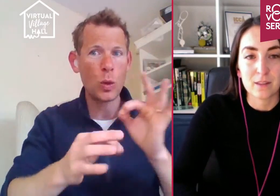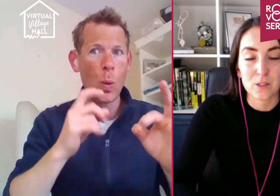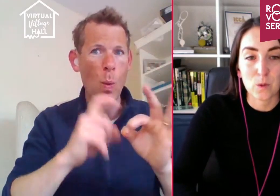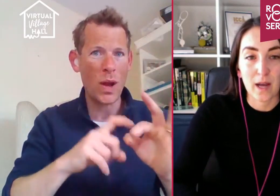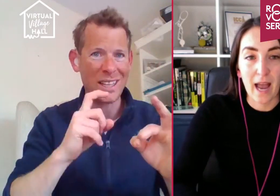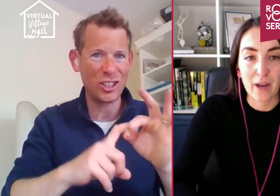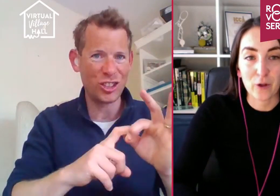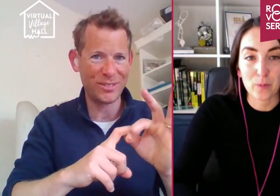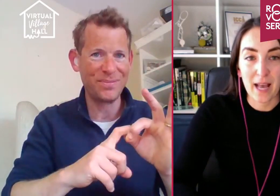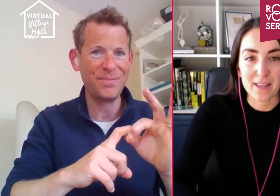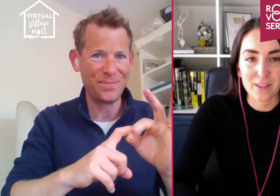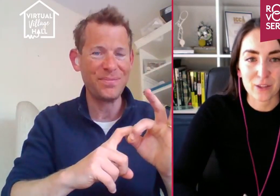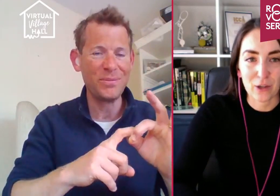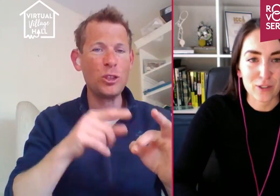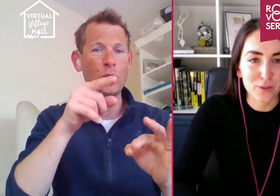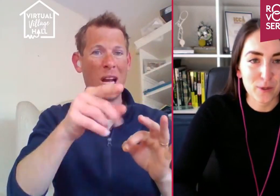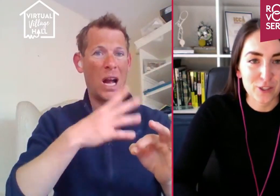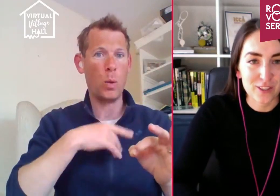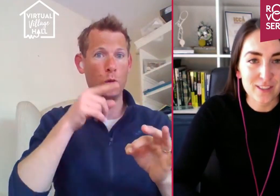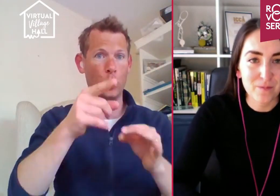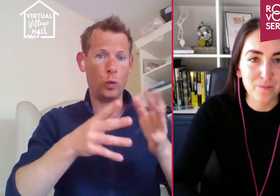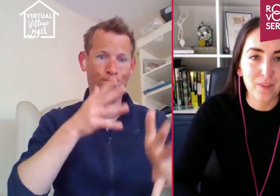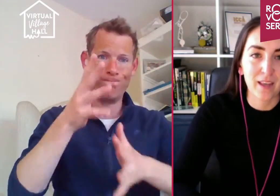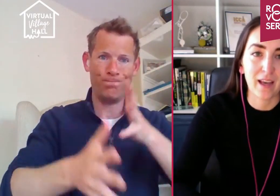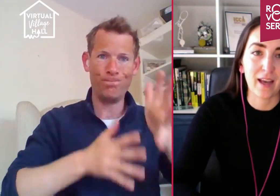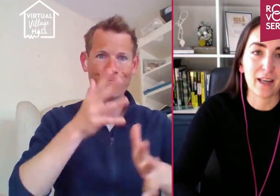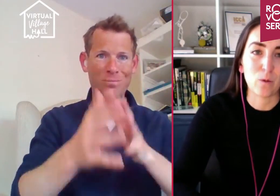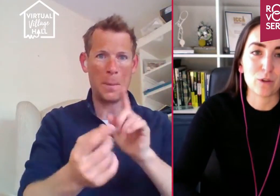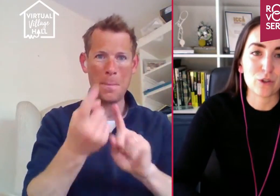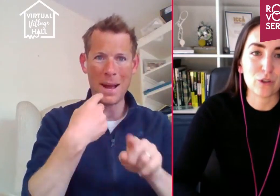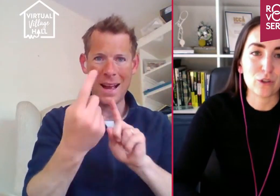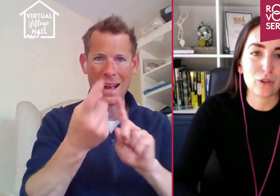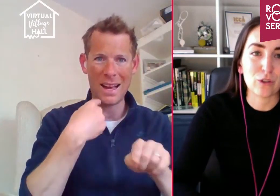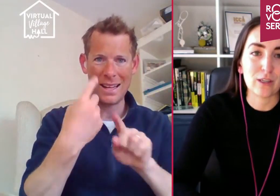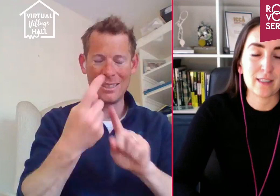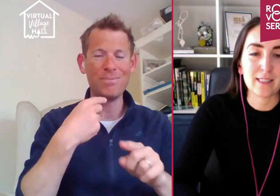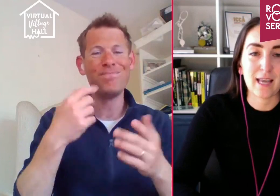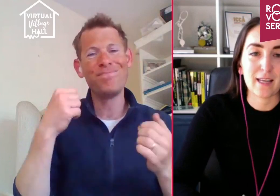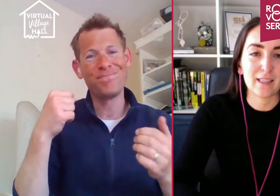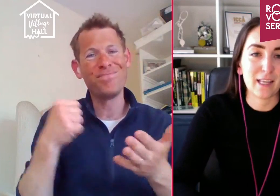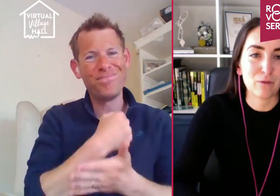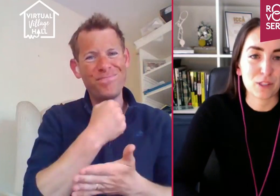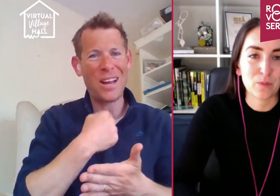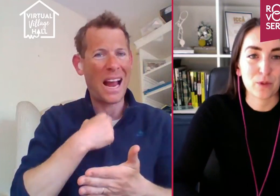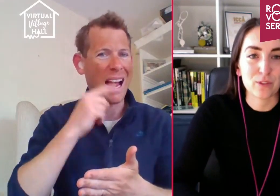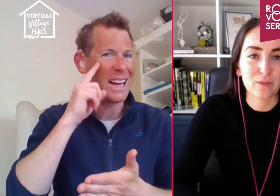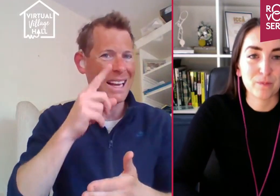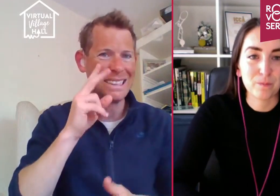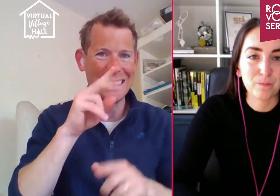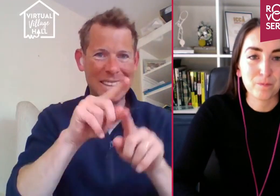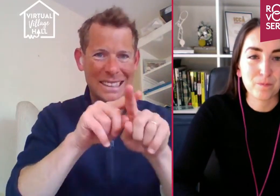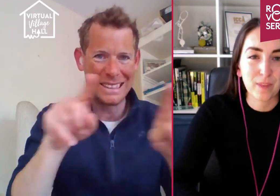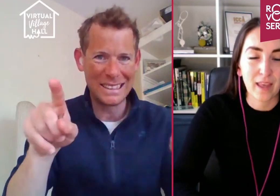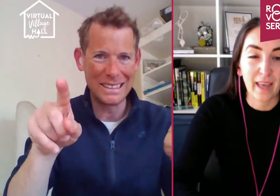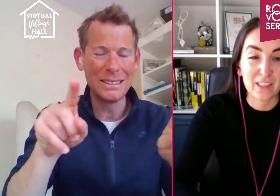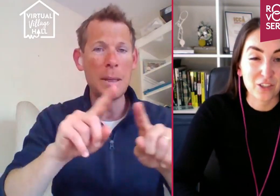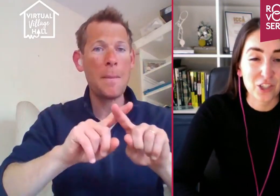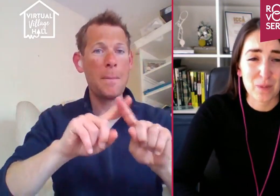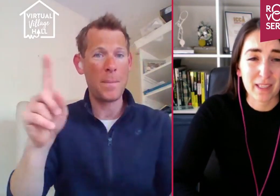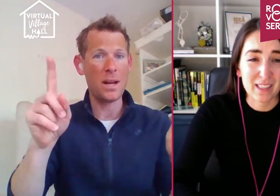So I'm going to be asking lots of questions and I want you to sign in response. It's such a shame I can't see